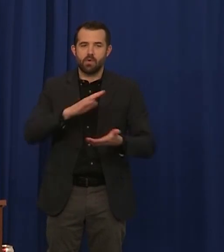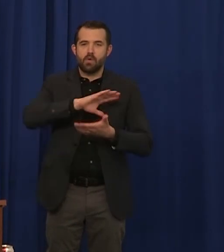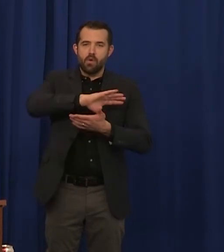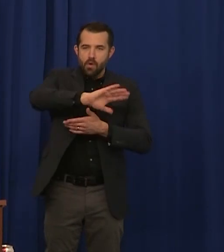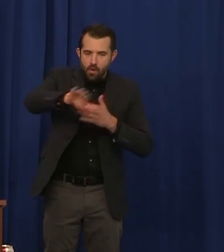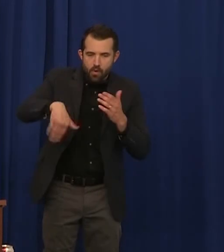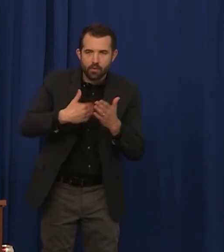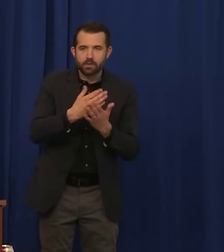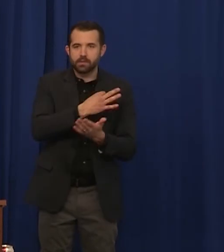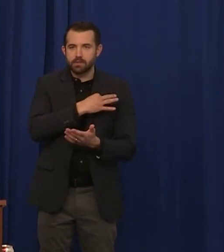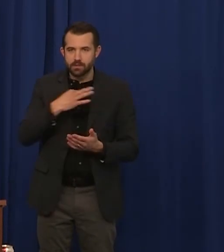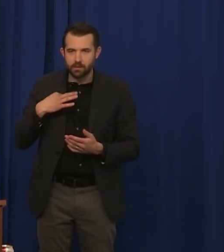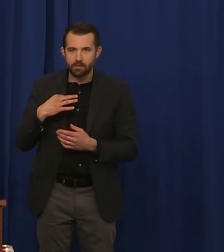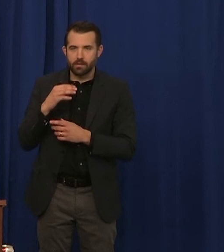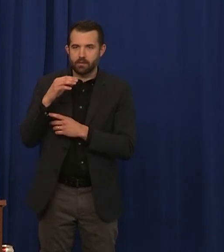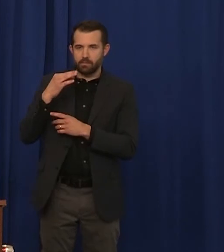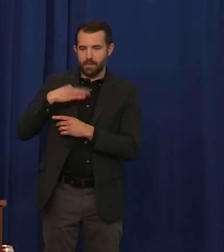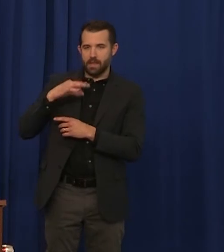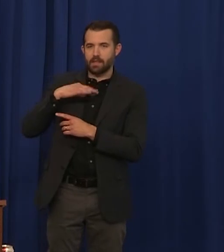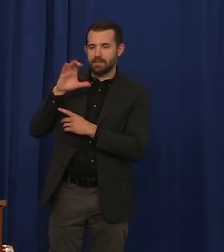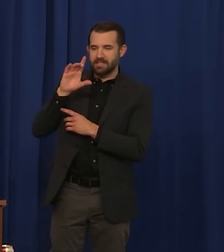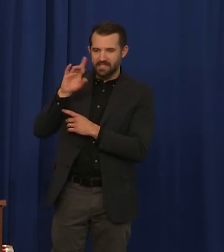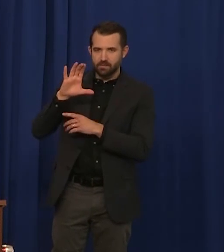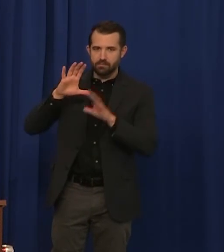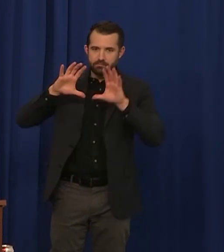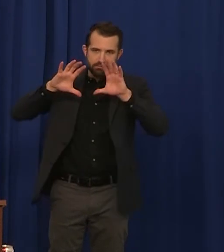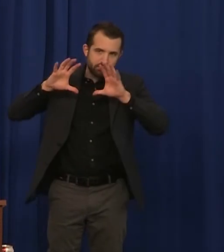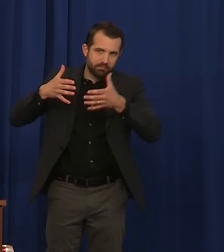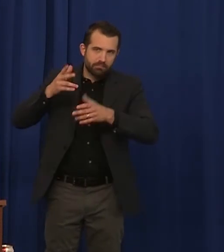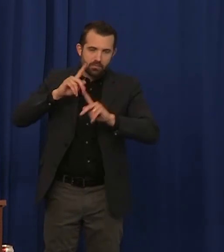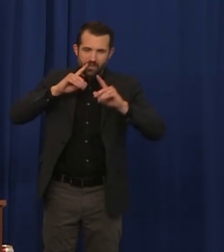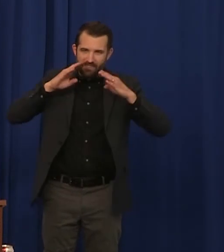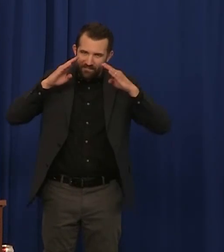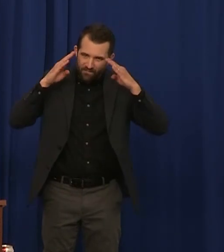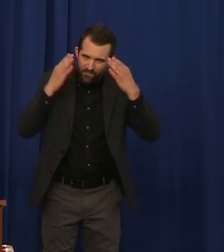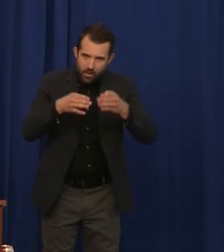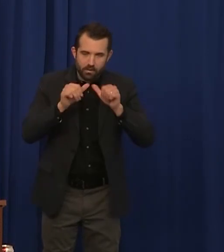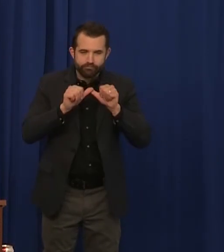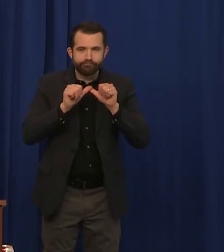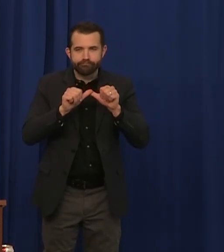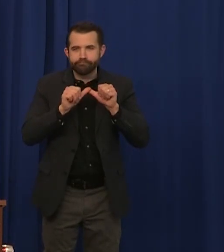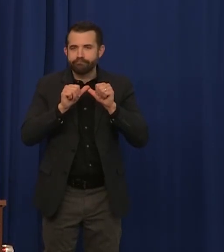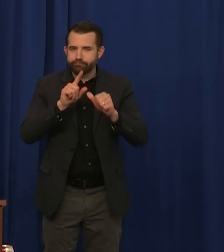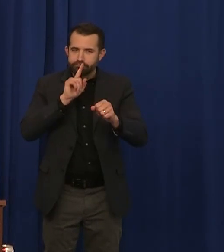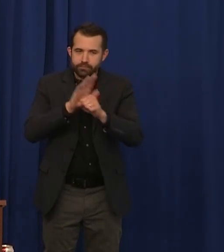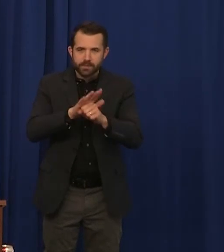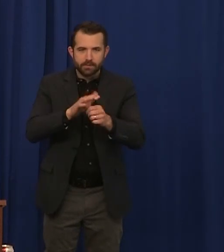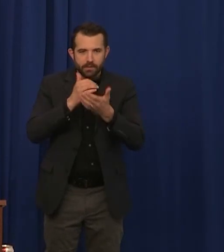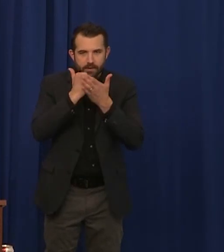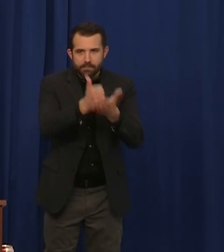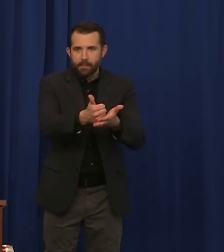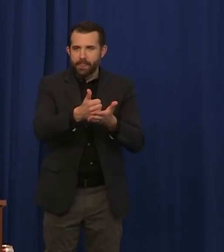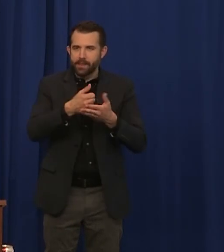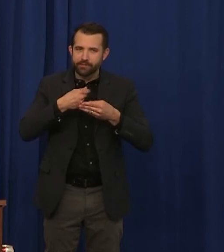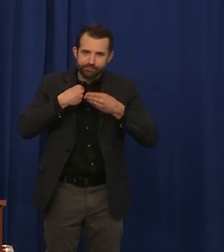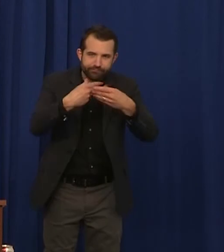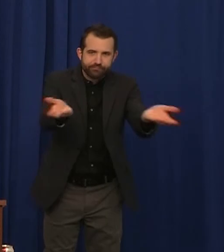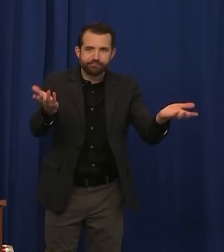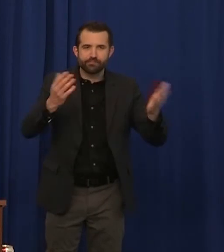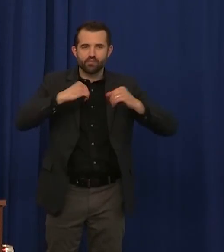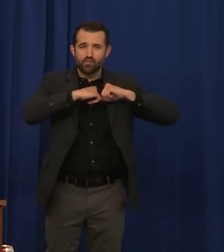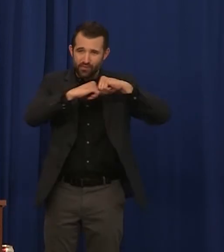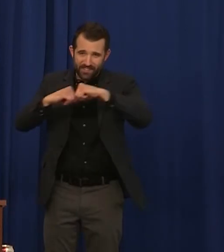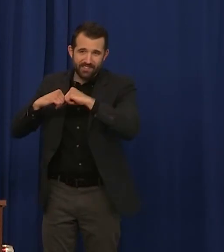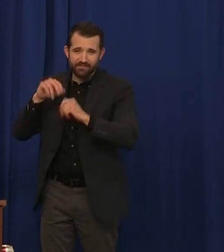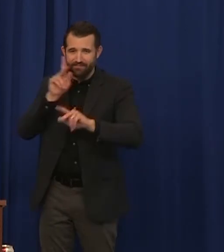and invested in getting a better handle on the situation, taking every measure we can to keep people safe, and providing the